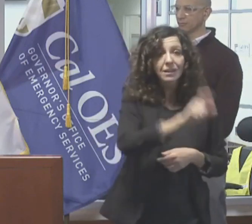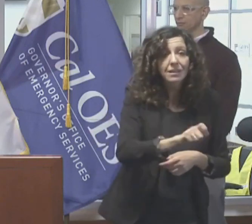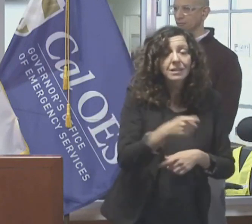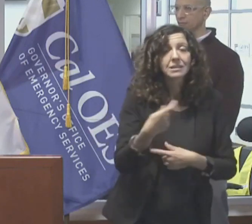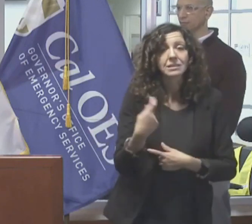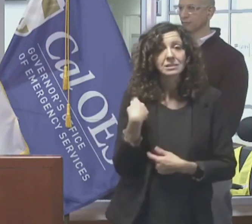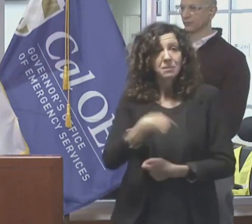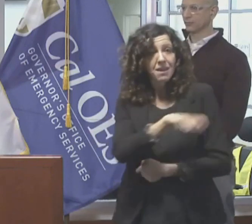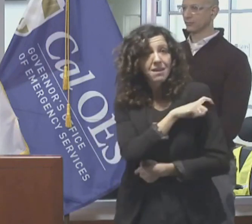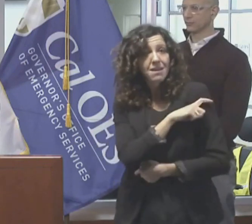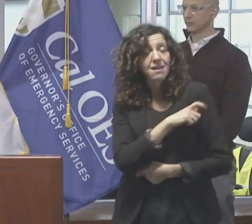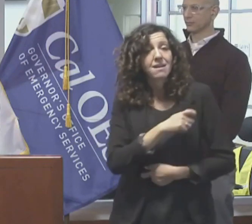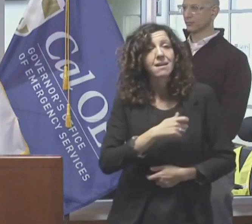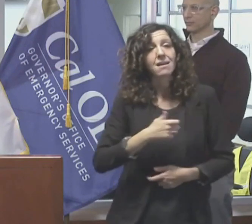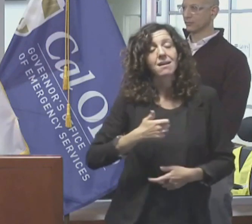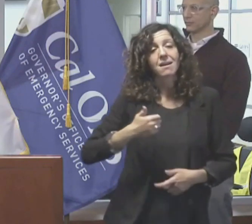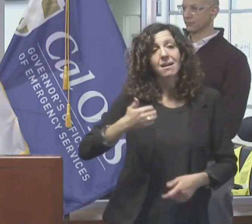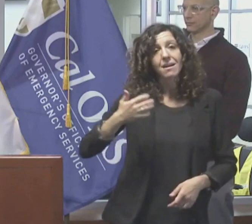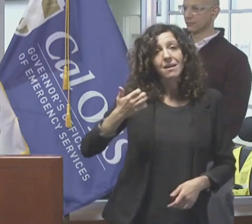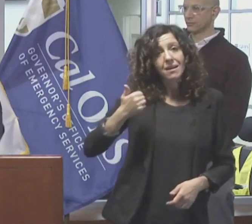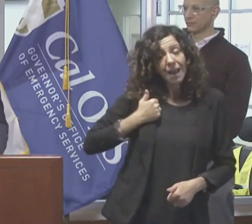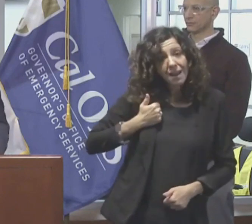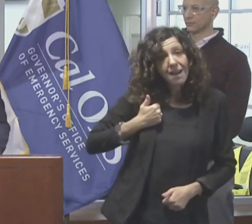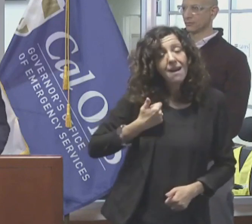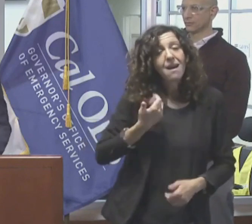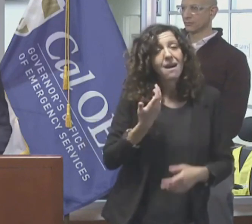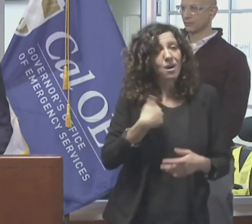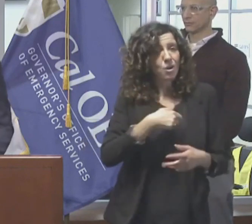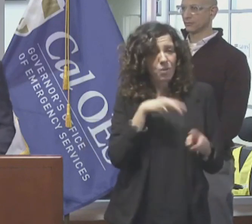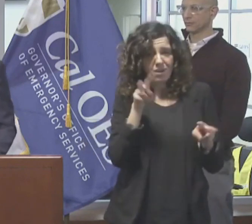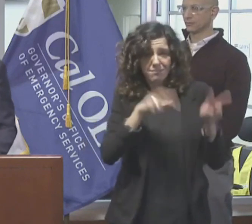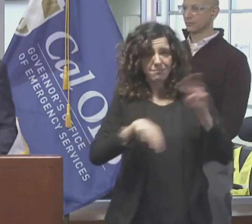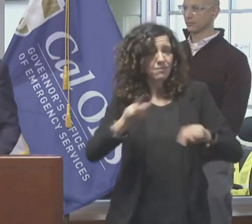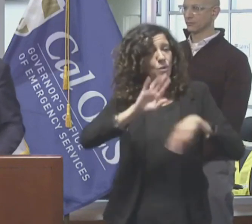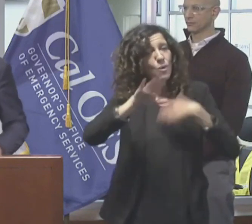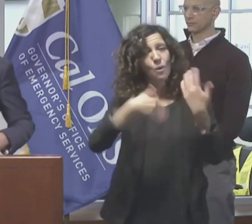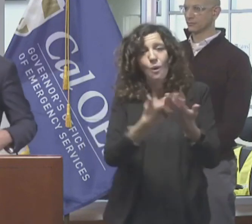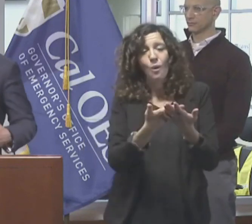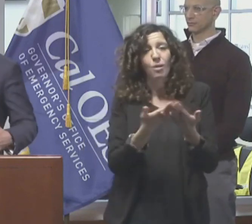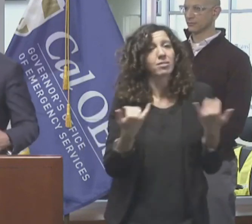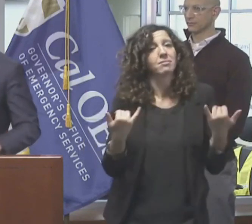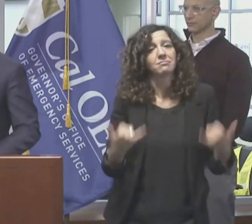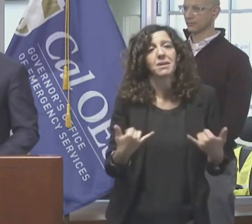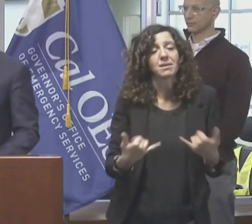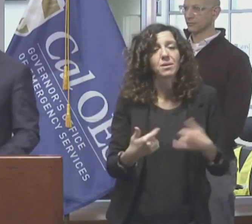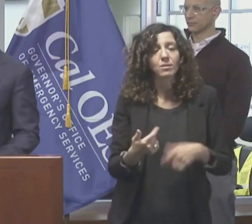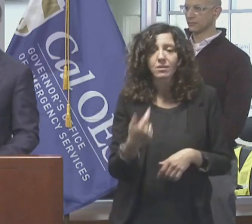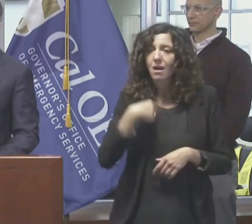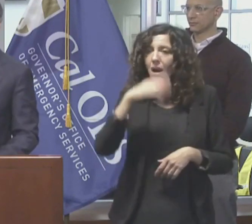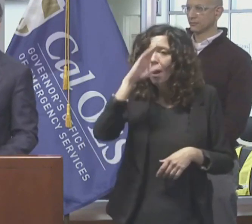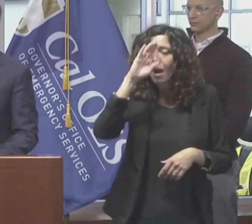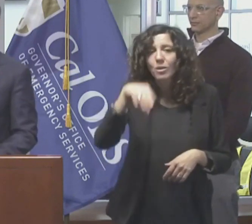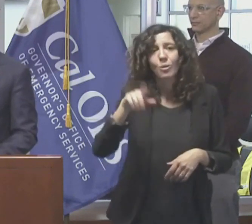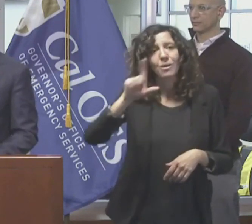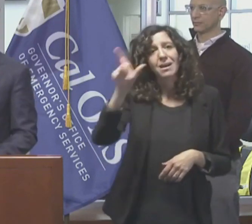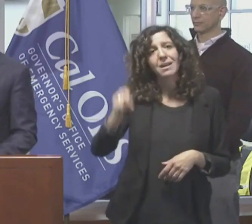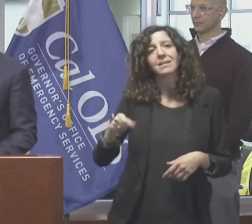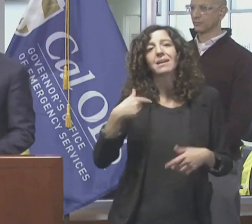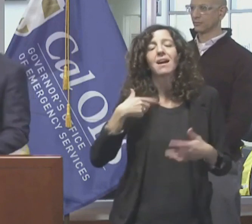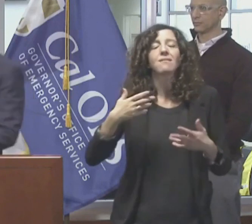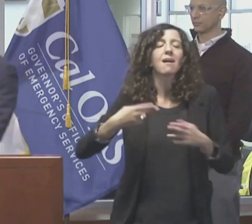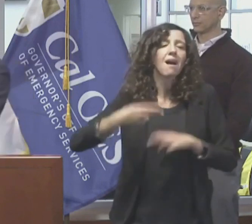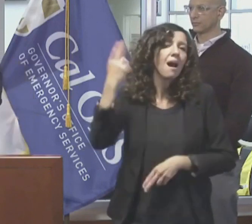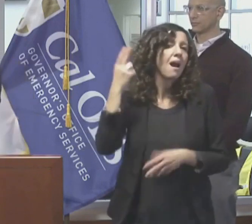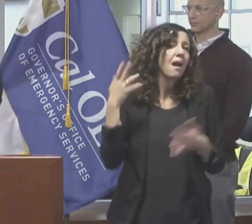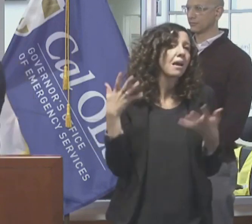Spain, Canada. We're reviewing all that in real time. I am well aware of the anxiety coming out of Italy, the